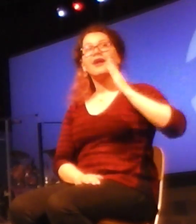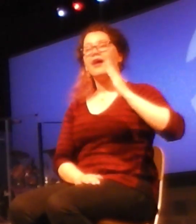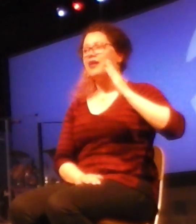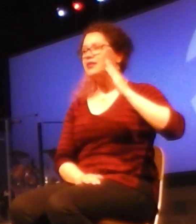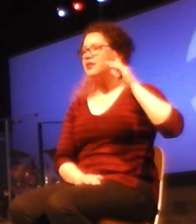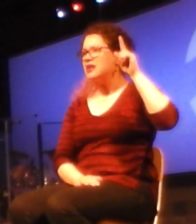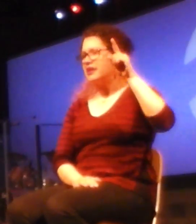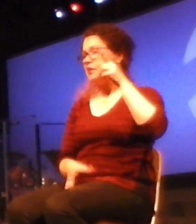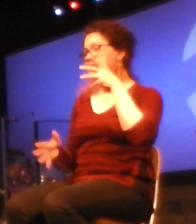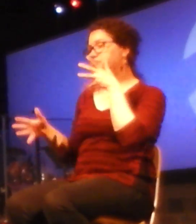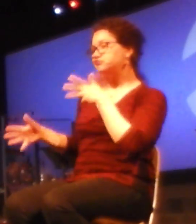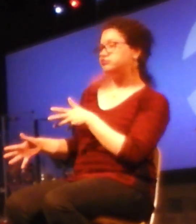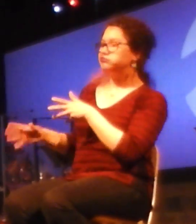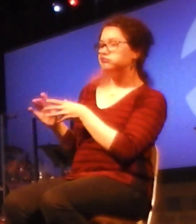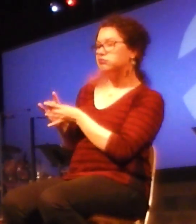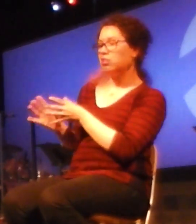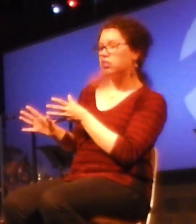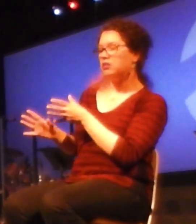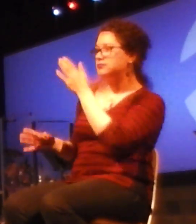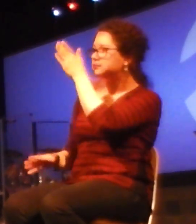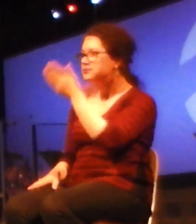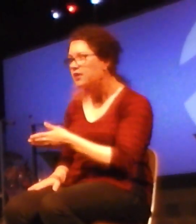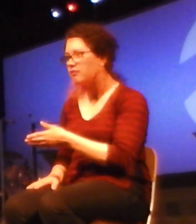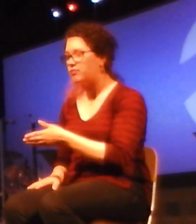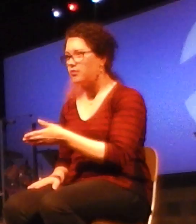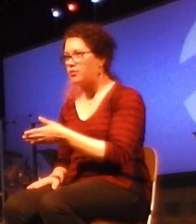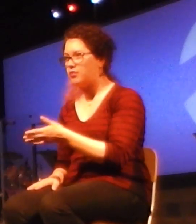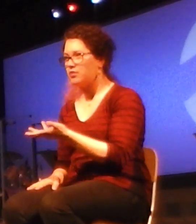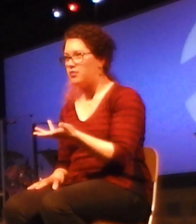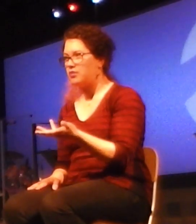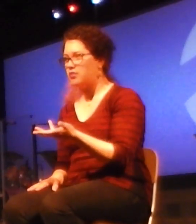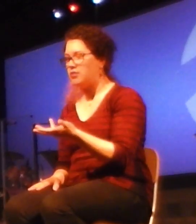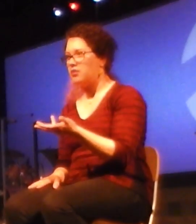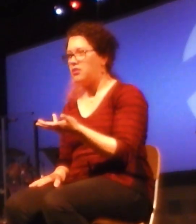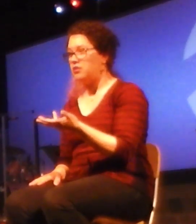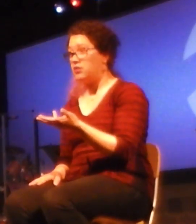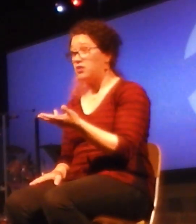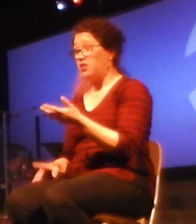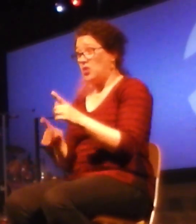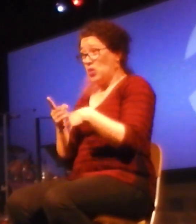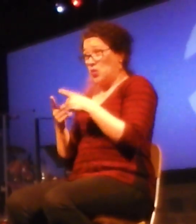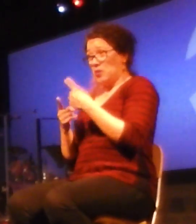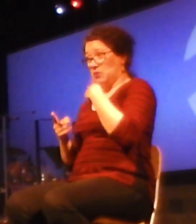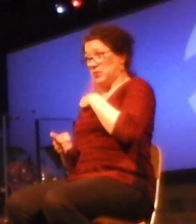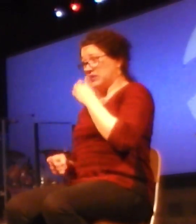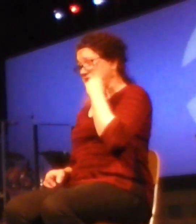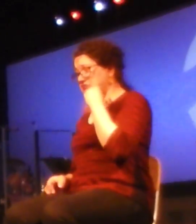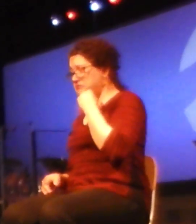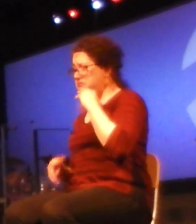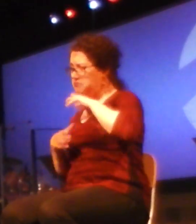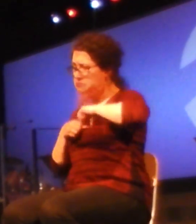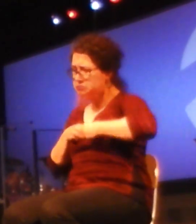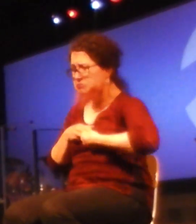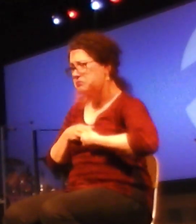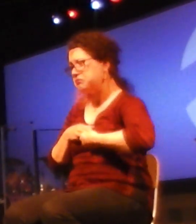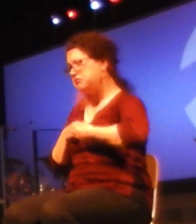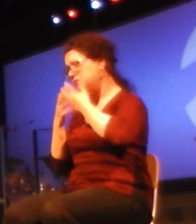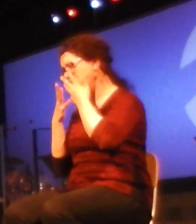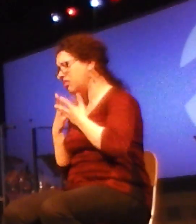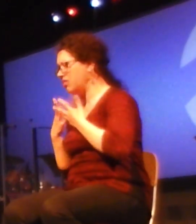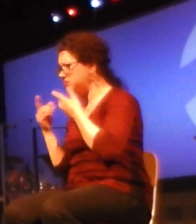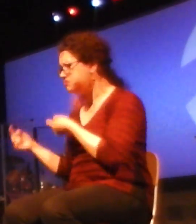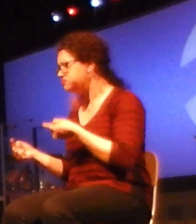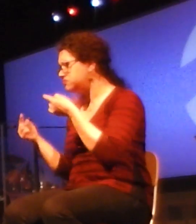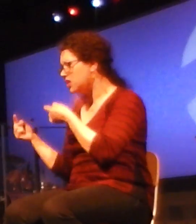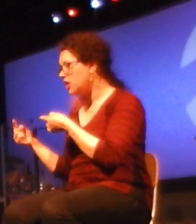in the abandonment business. But what happens is that when we go through pain and grief and suffering, we tend